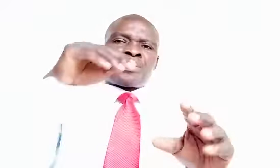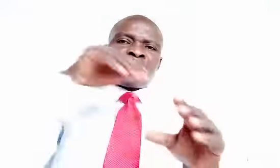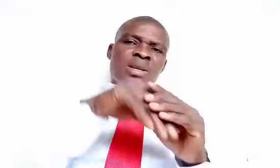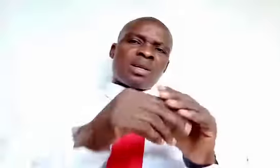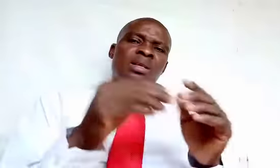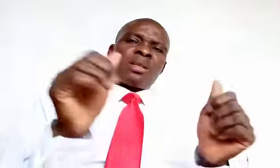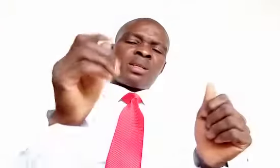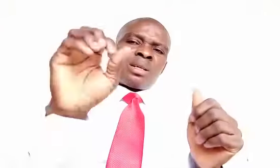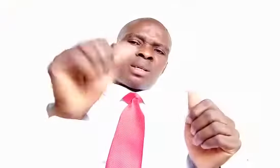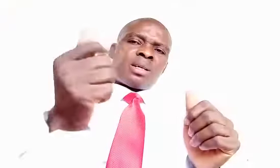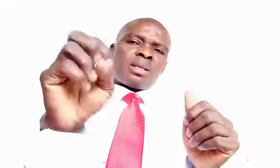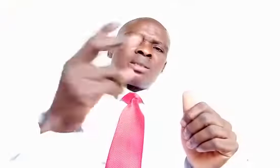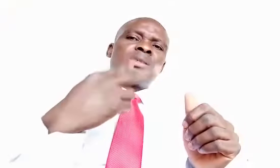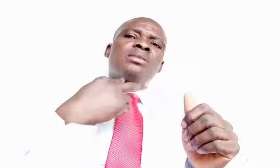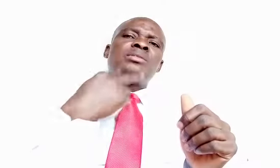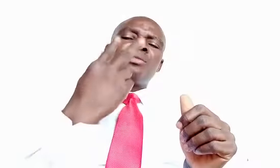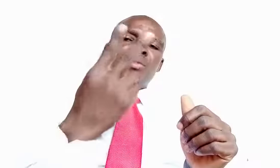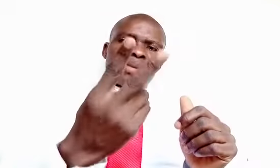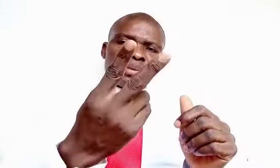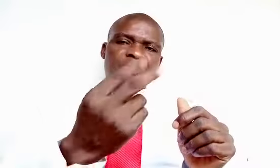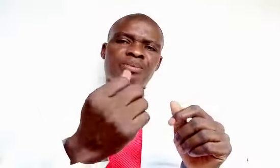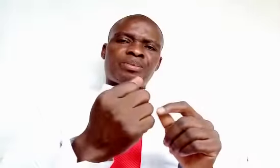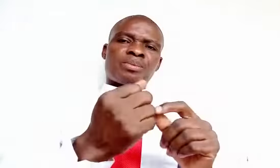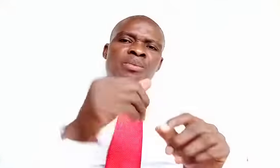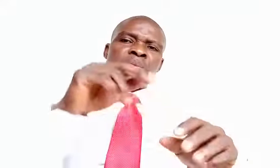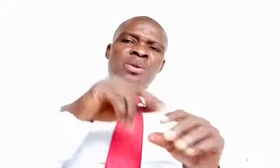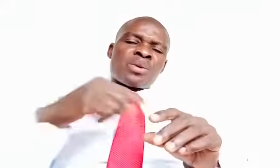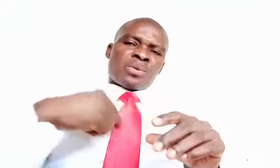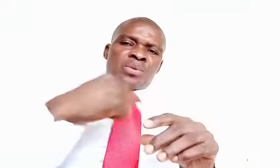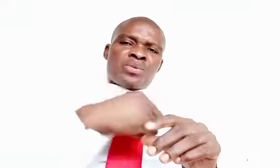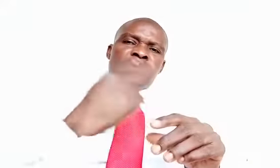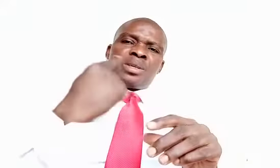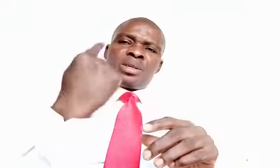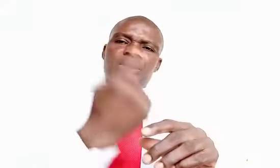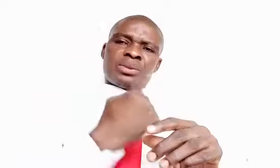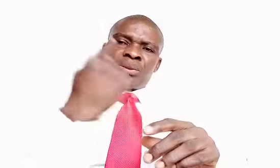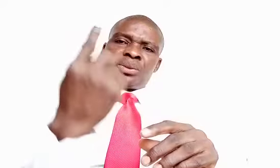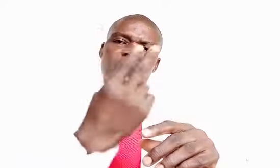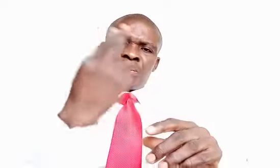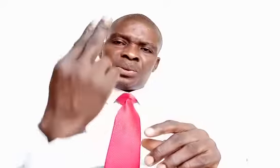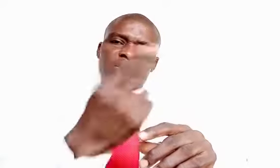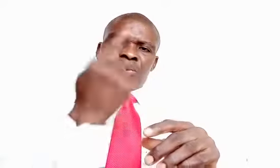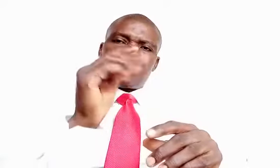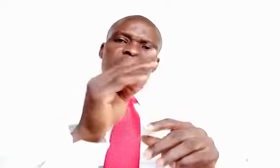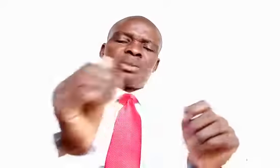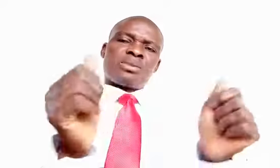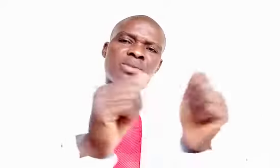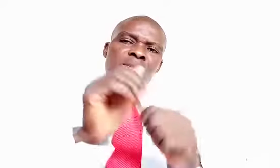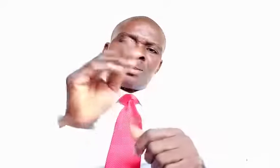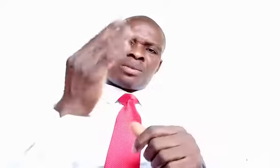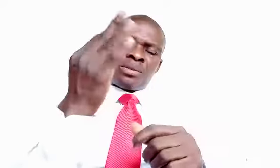in present tense form, we use the equivalent present form of be in the passive